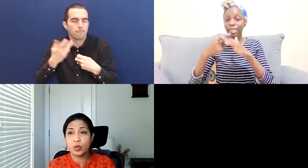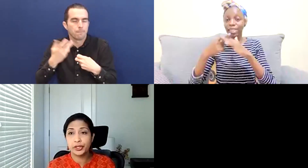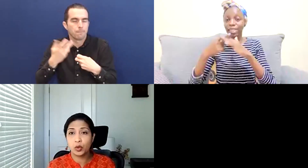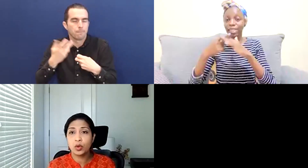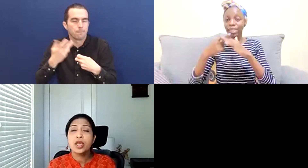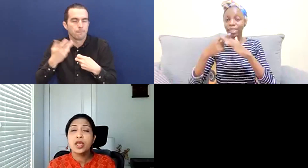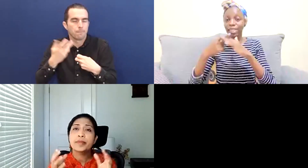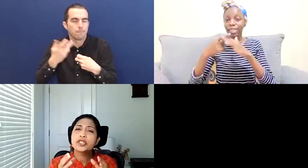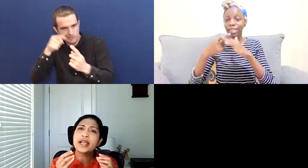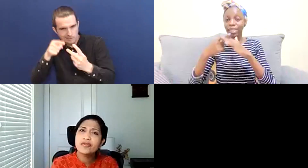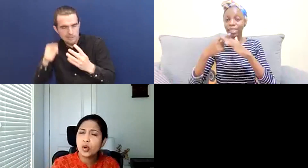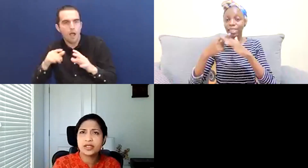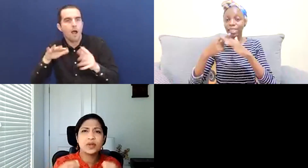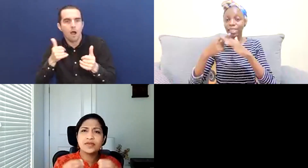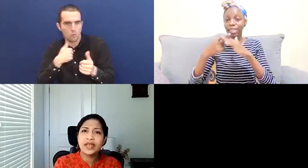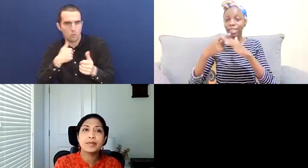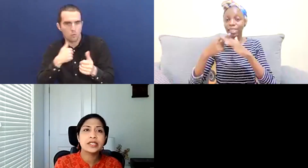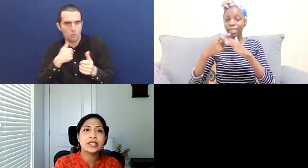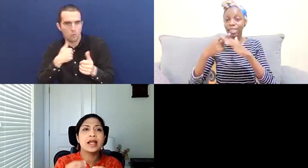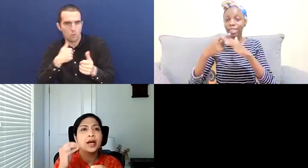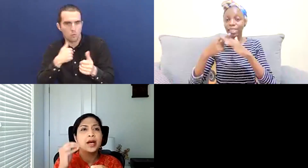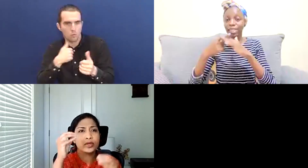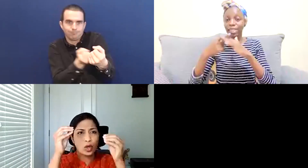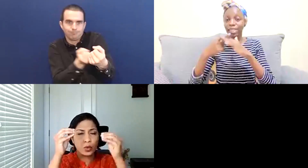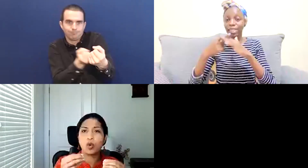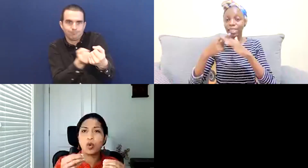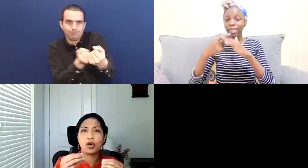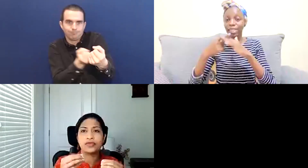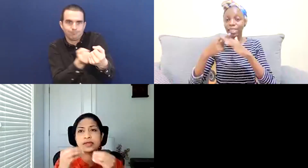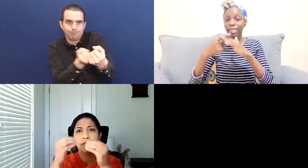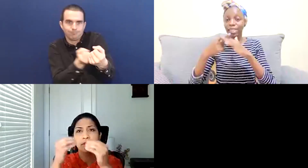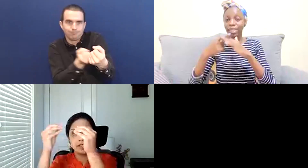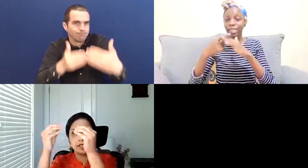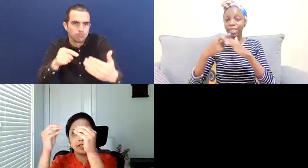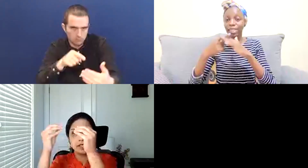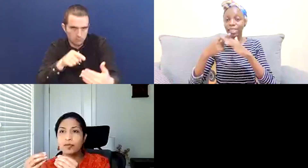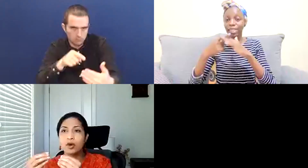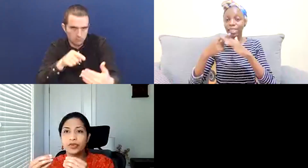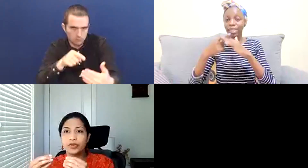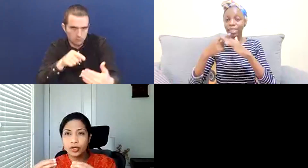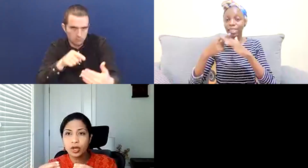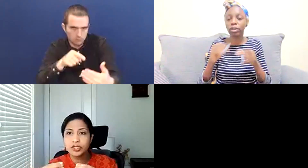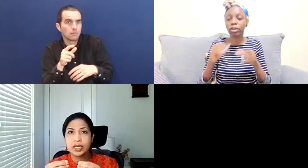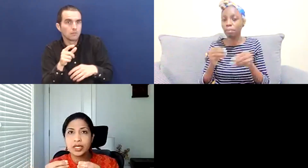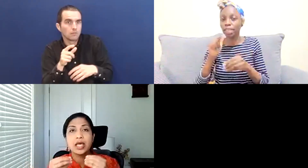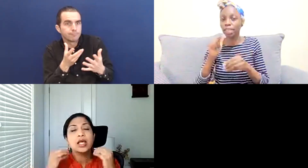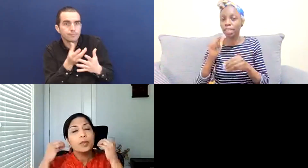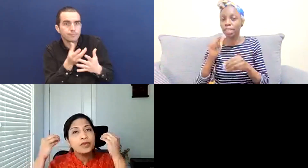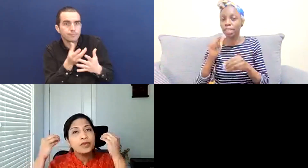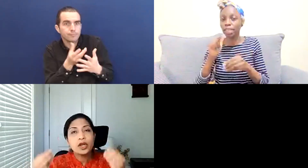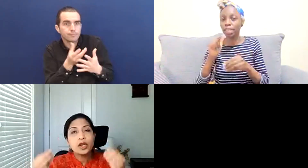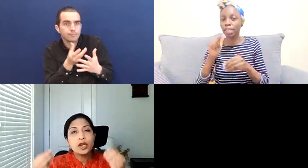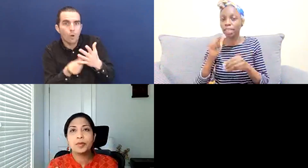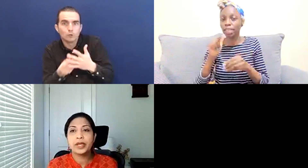way we want to go, but child-focused. So it's very much still about, this is the type of disability, this is the type of